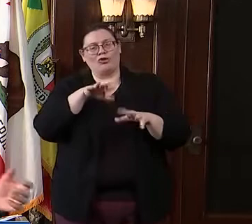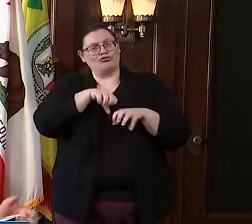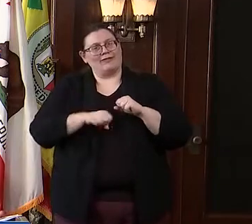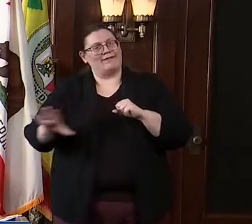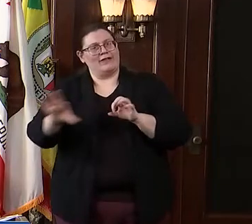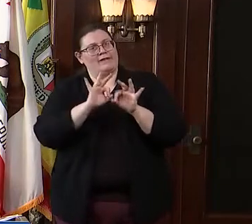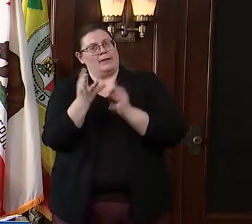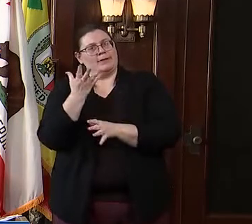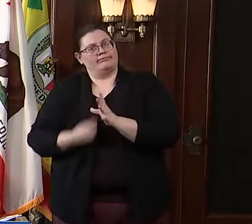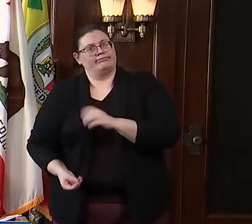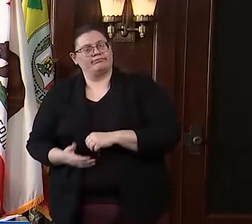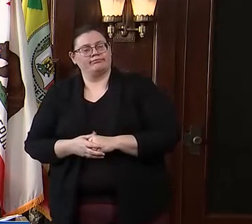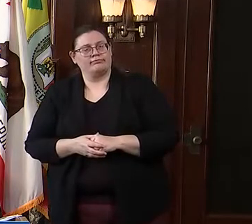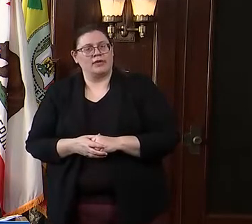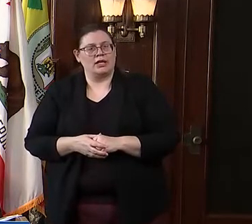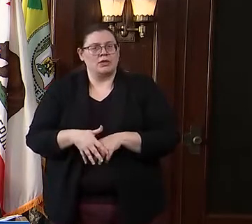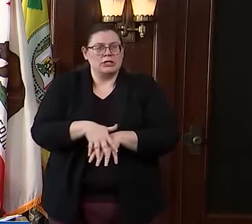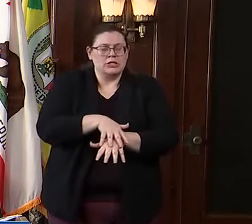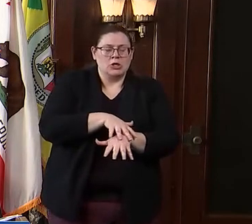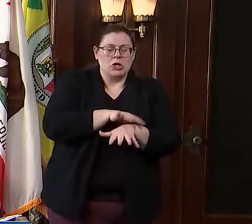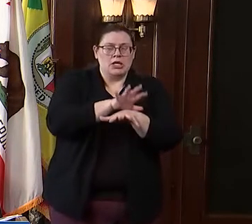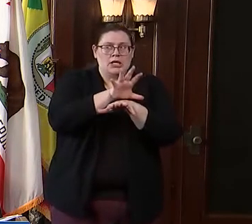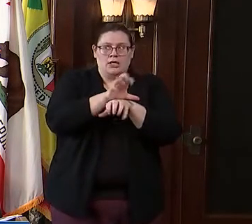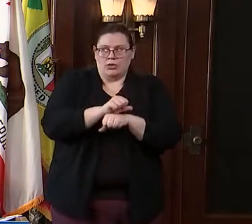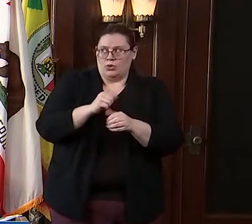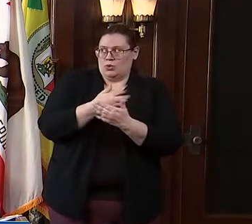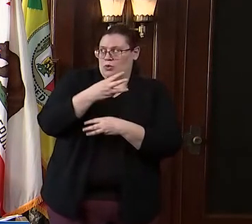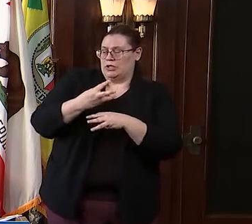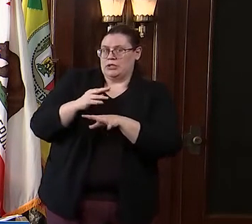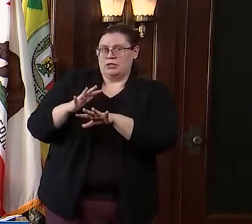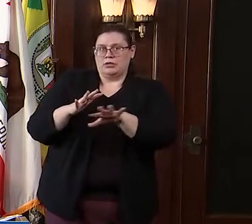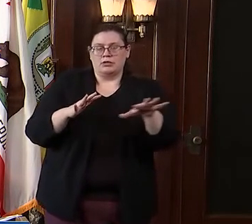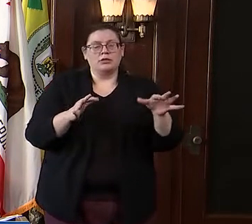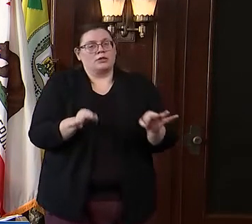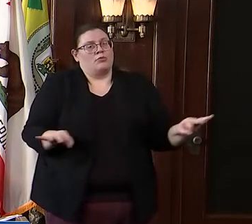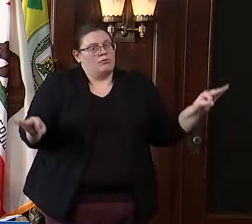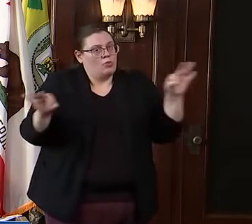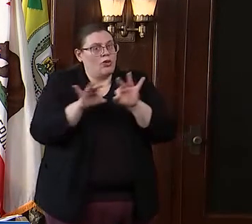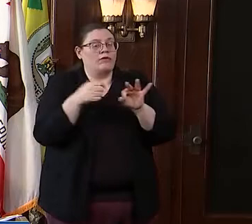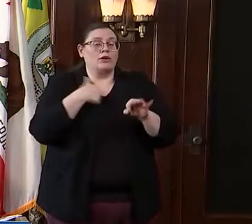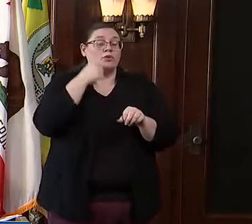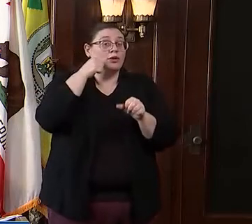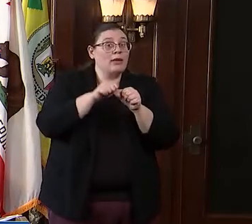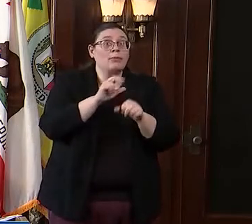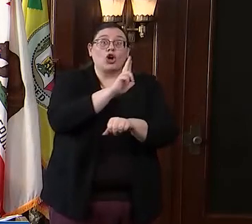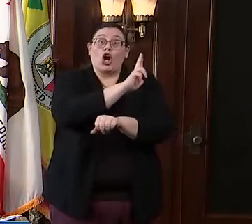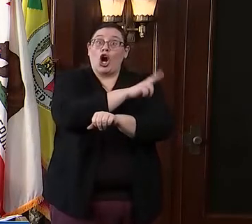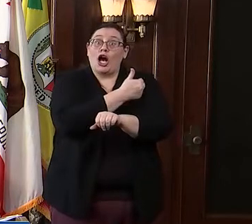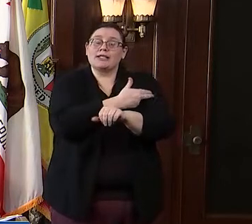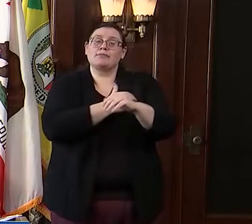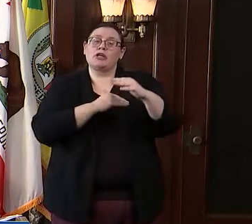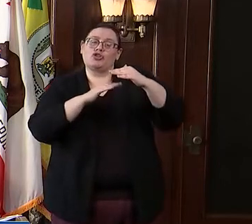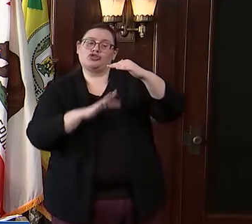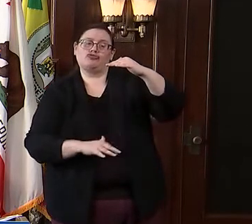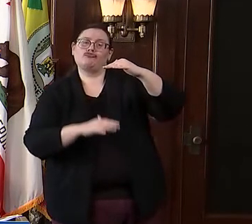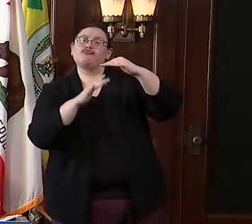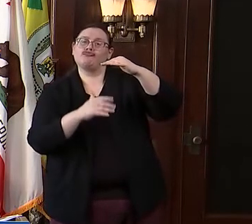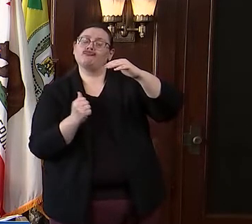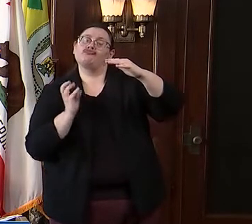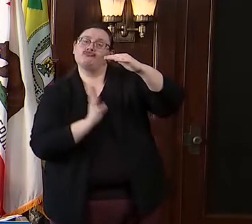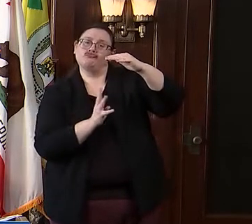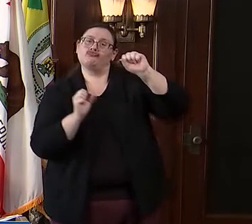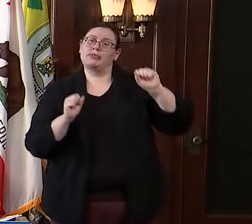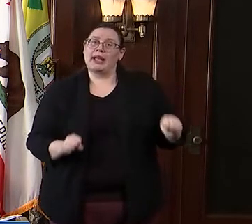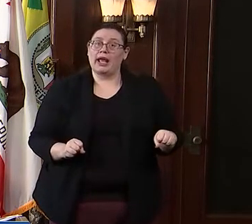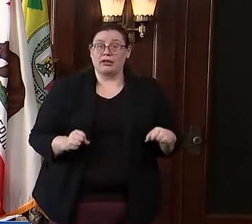As we gradually learn to live in this new reality, it remains critical for us to make sure that our hospitals stay below capacity. As I mentioned,